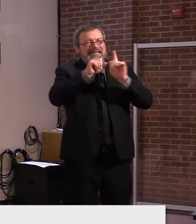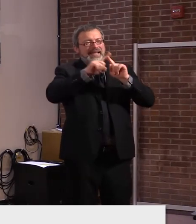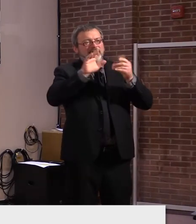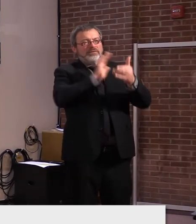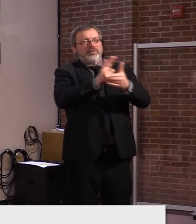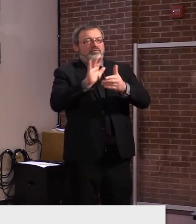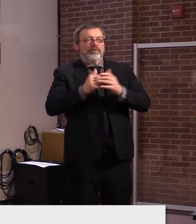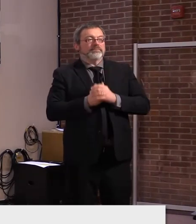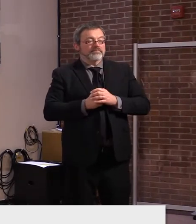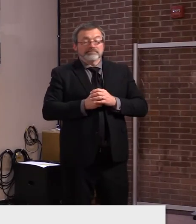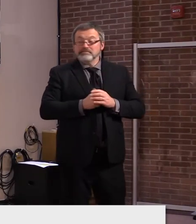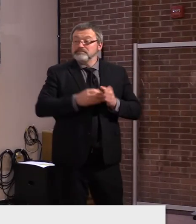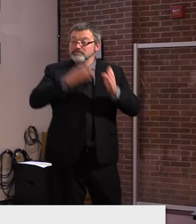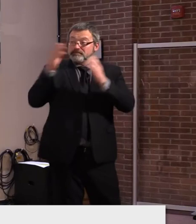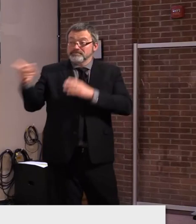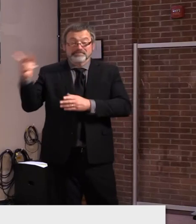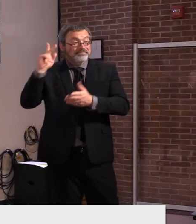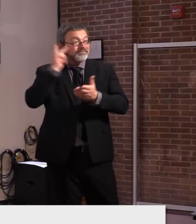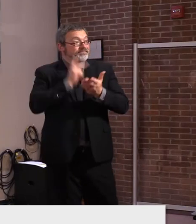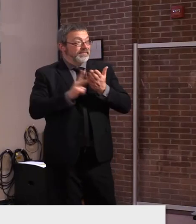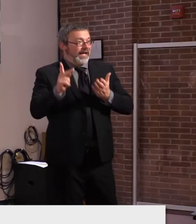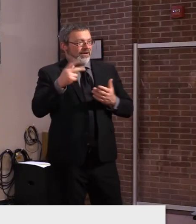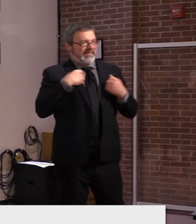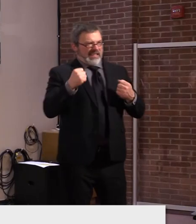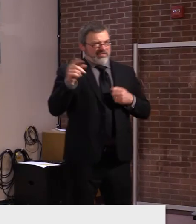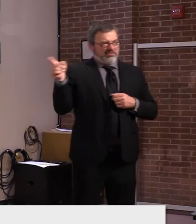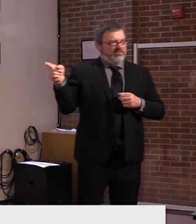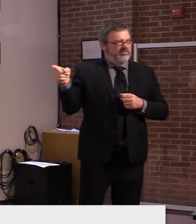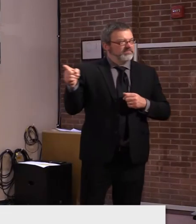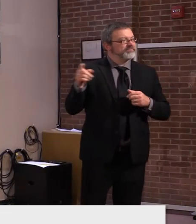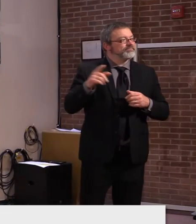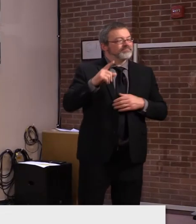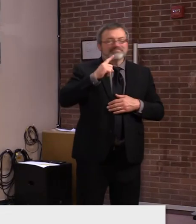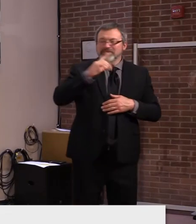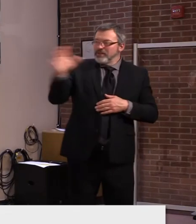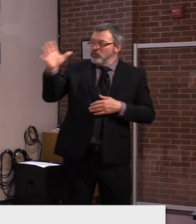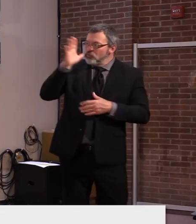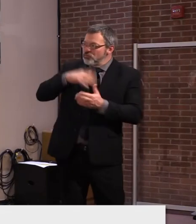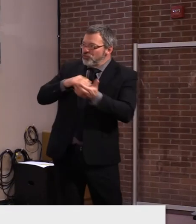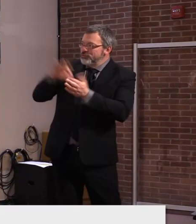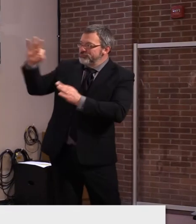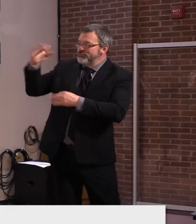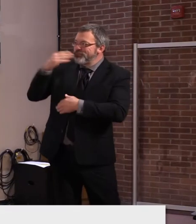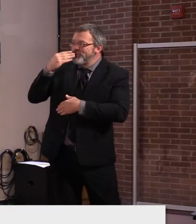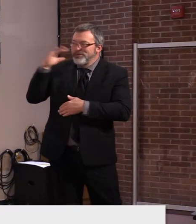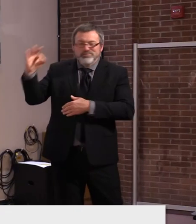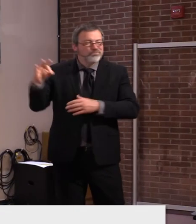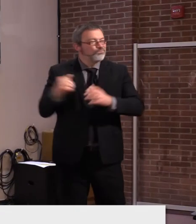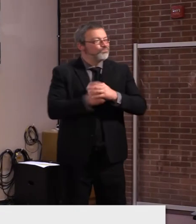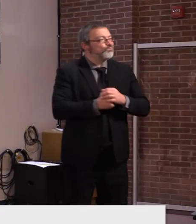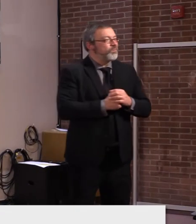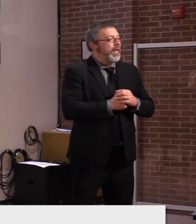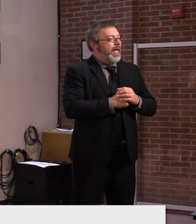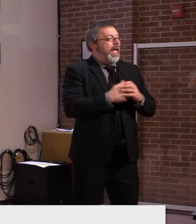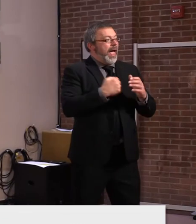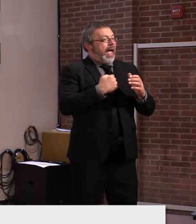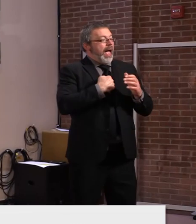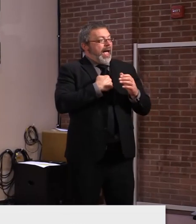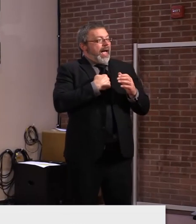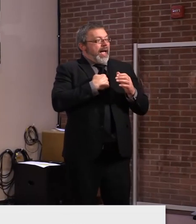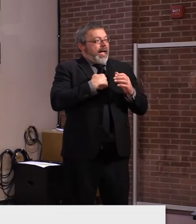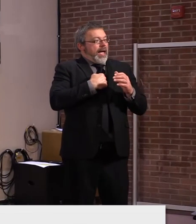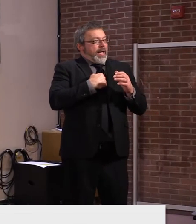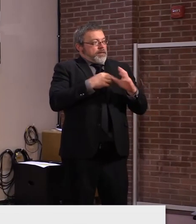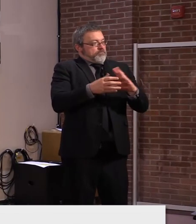Dr. Kelso stole my thunder on that. I think the vaccination information coming into us is what